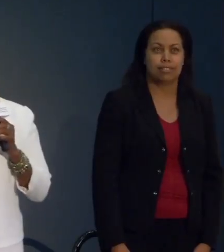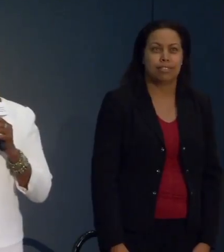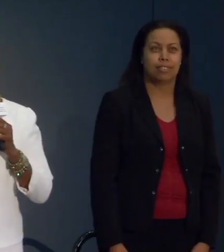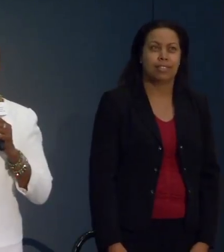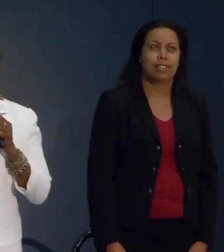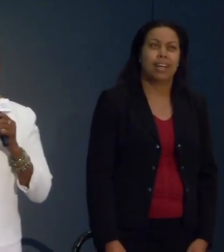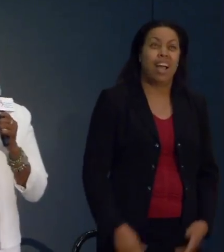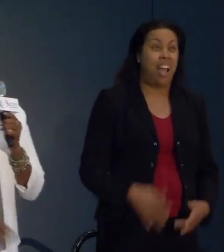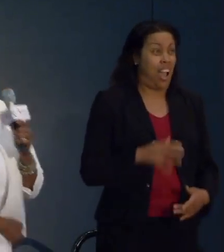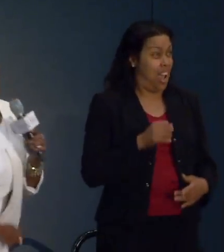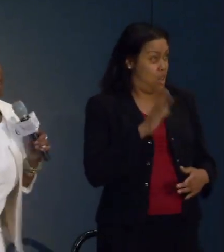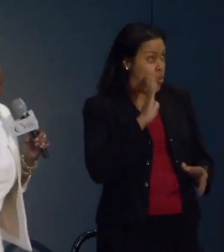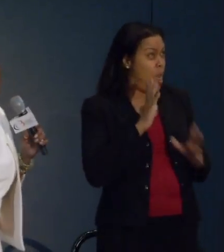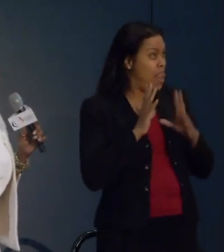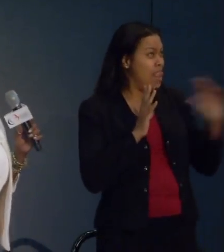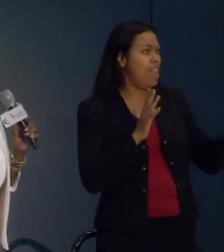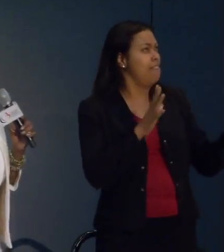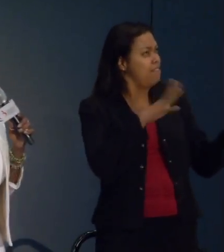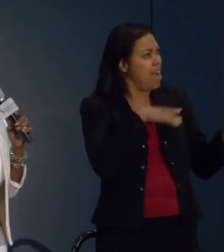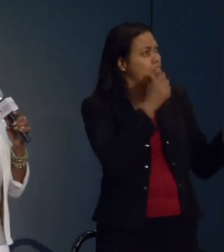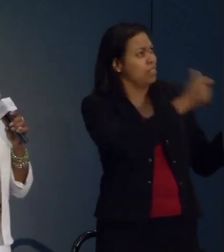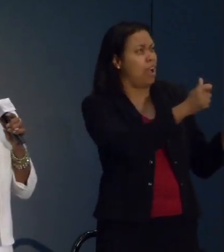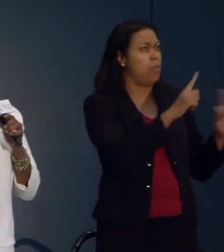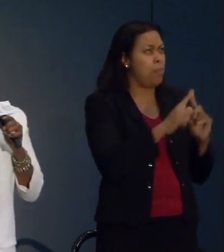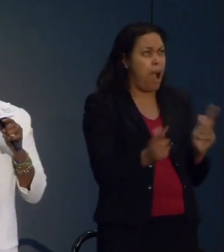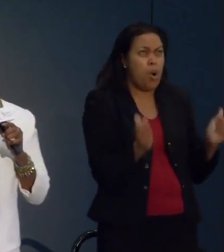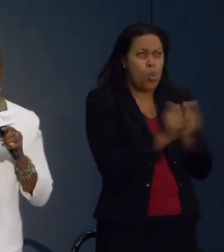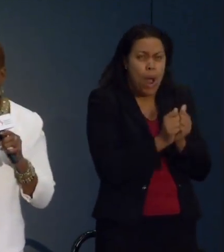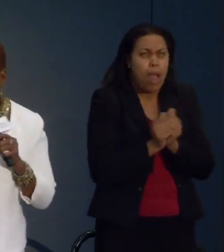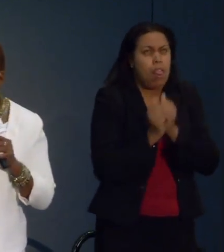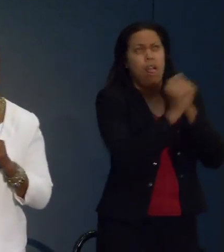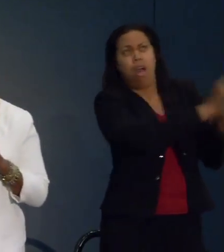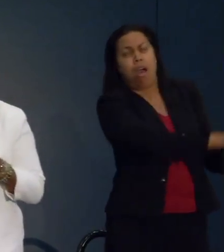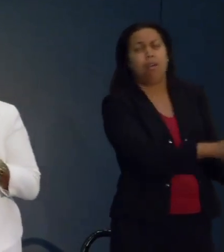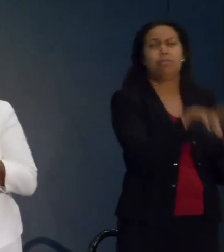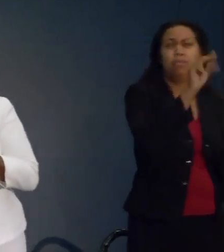If you're gonna go by yourself, don't be taking nobody with you.